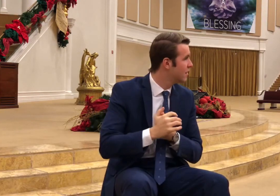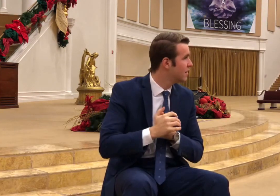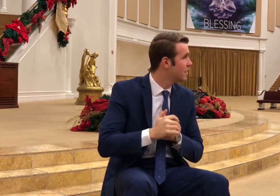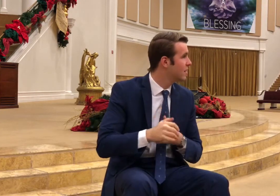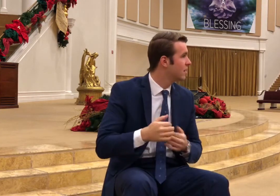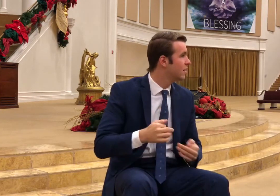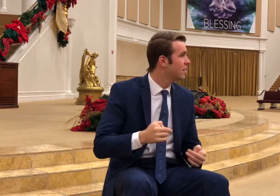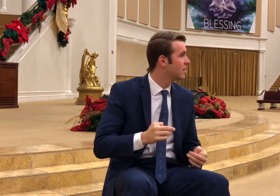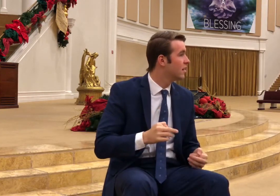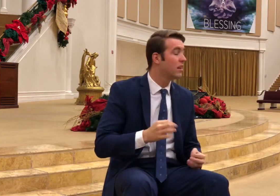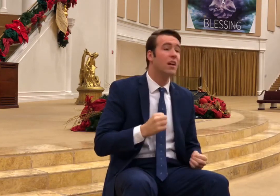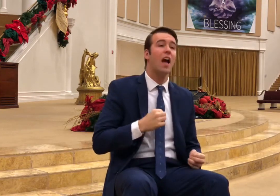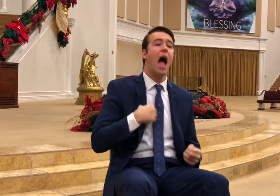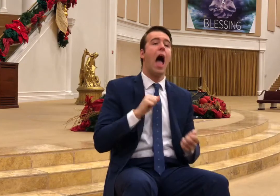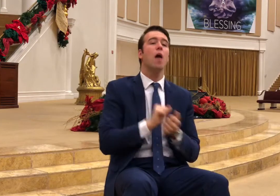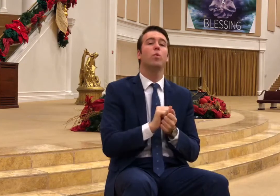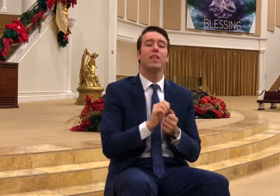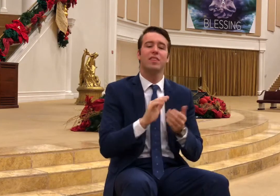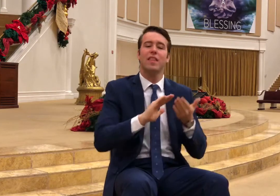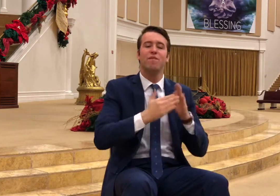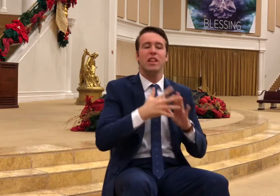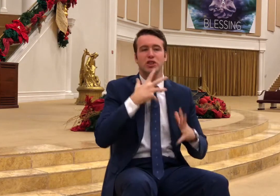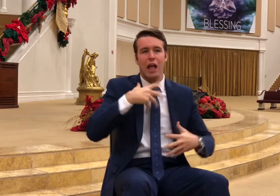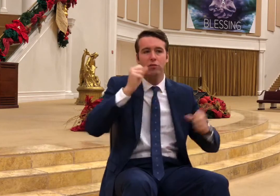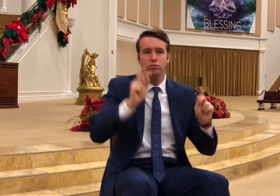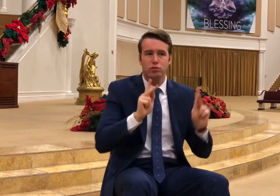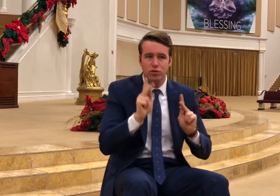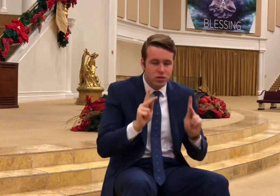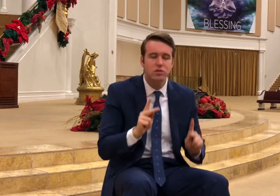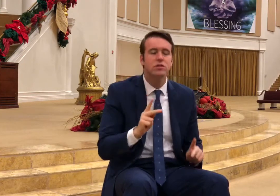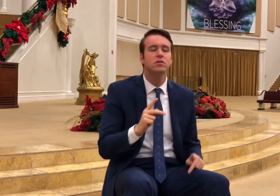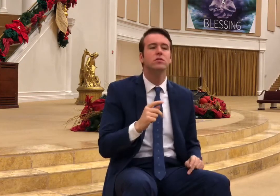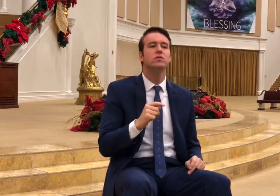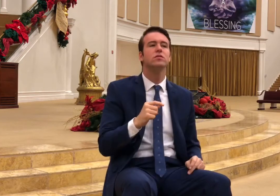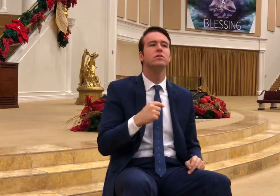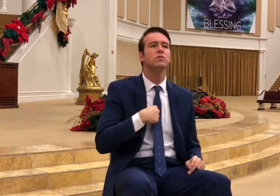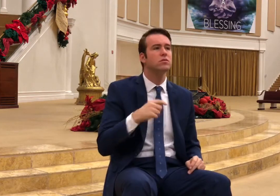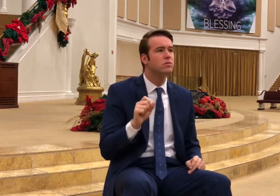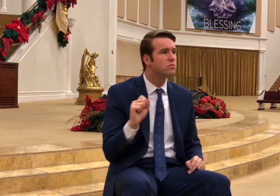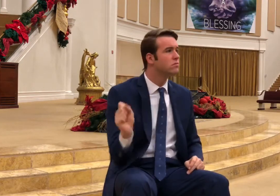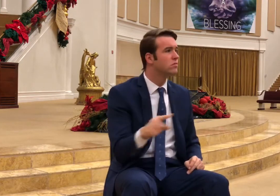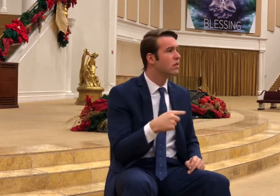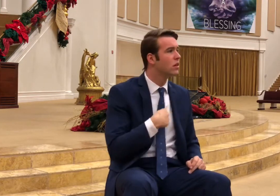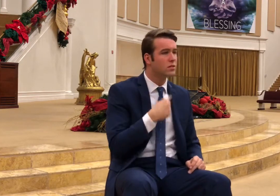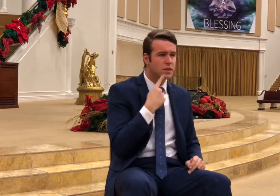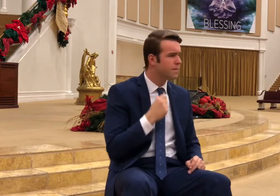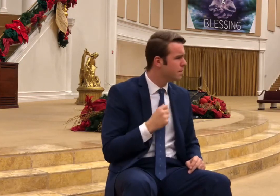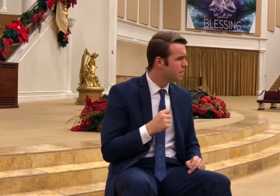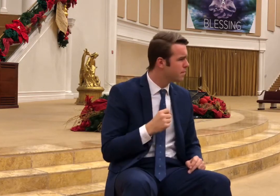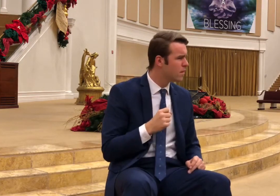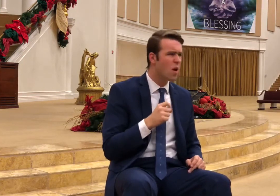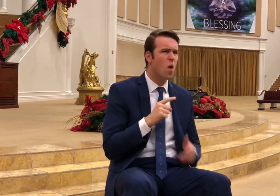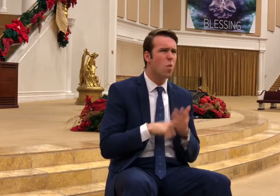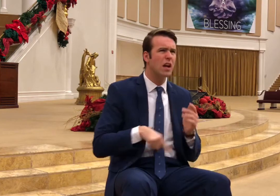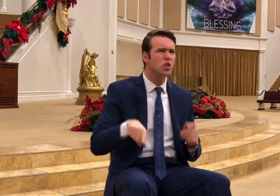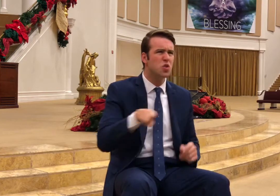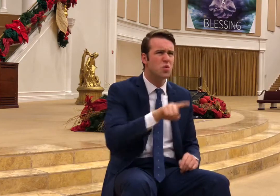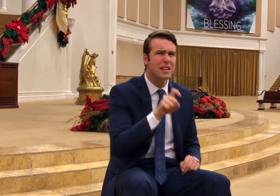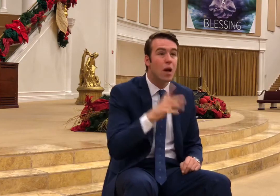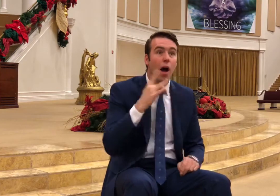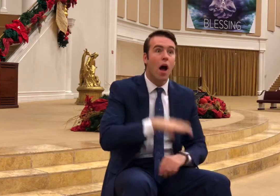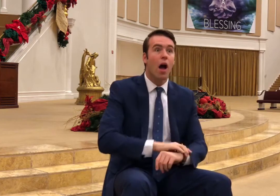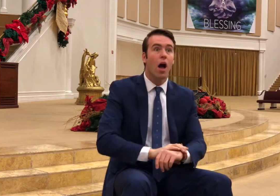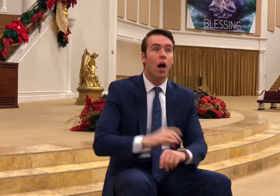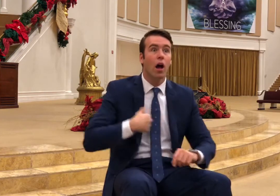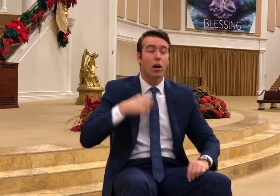So I'm with the village elders and the preachers, and so I asked this question. I said, what do you need? Because